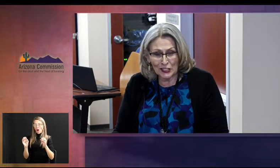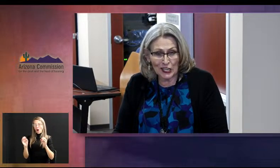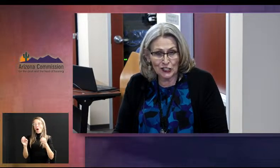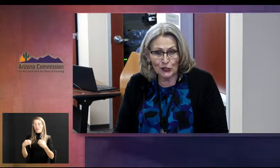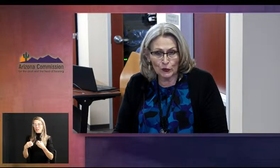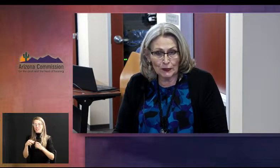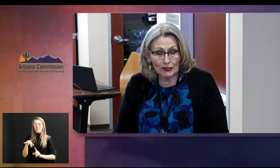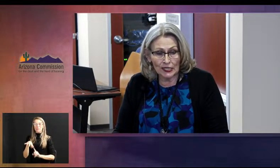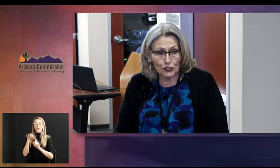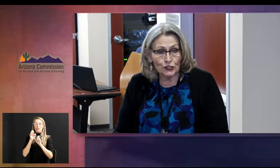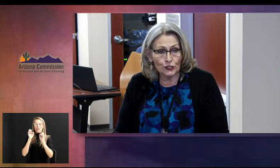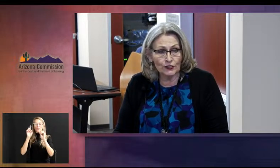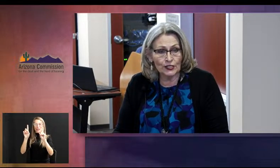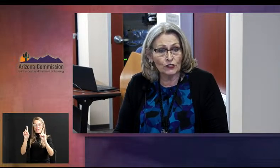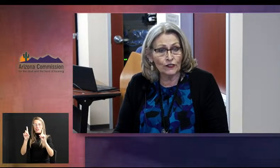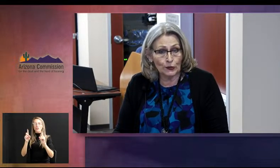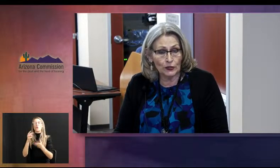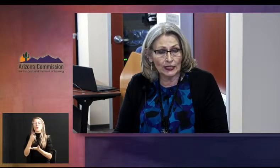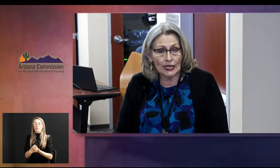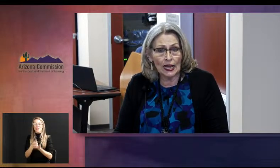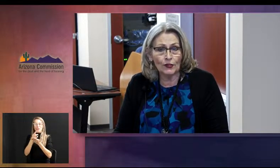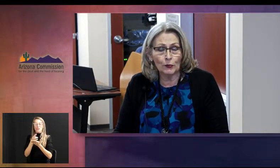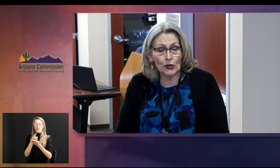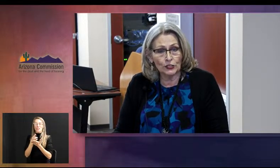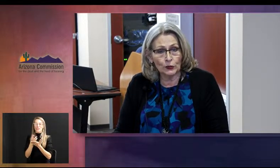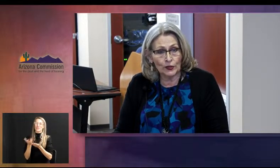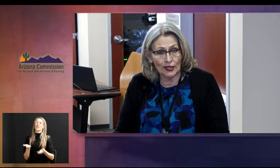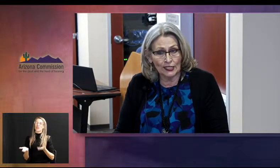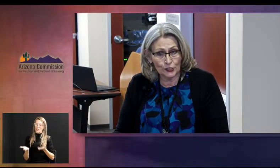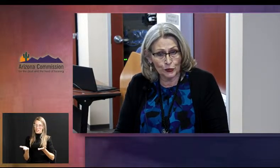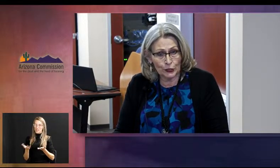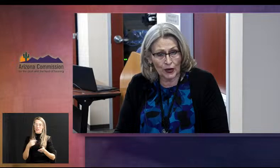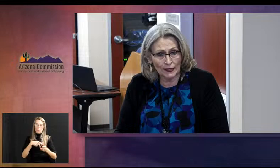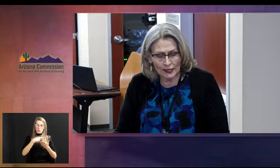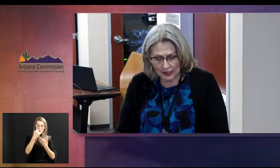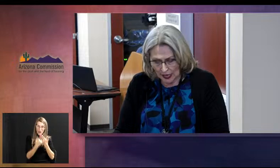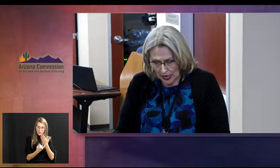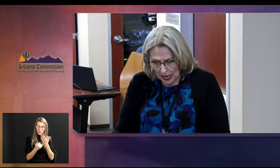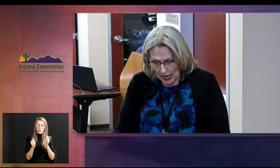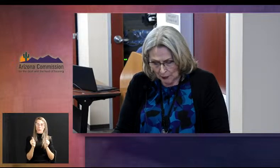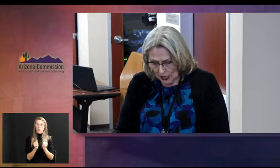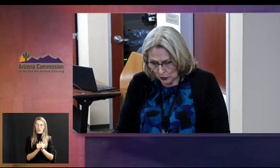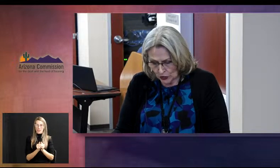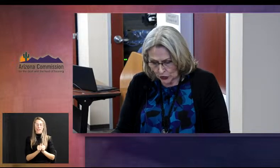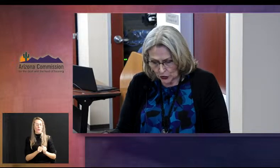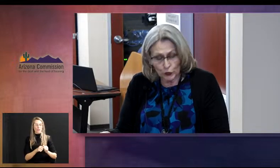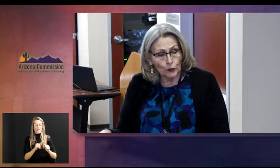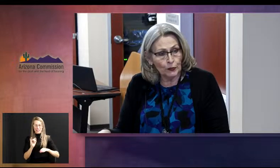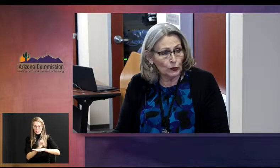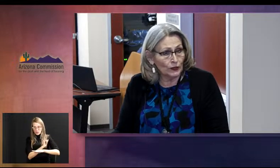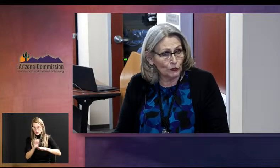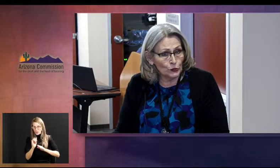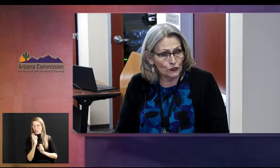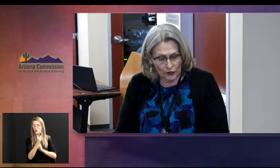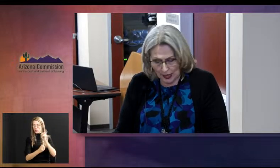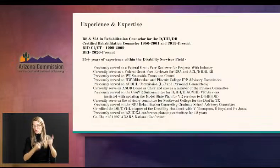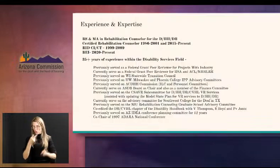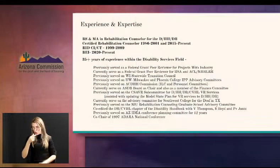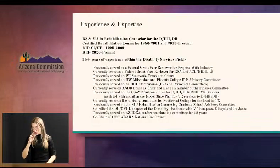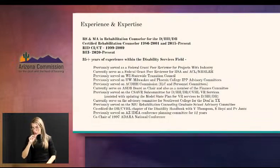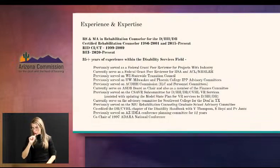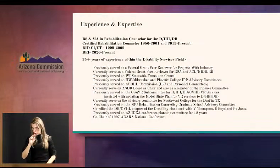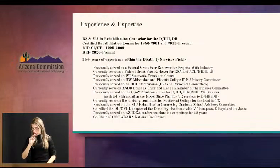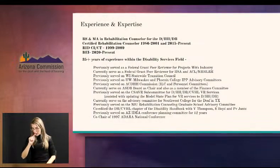Special Education and Rehabilitation Services federally on their Project with Industry grants. I used to do peer reviews for